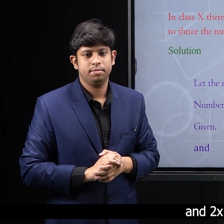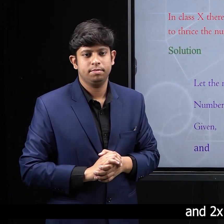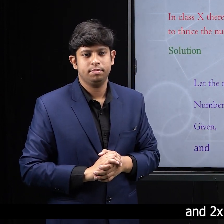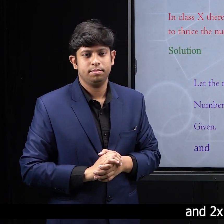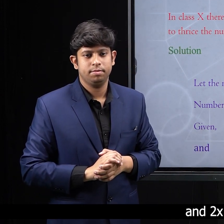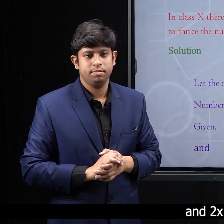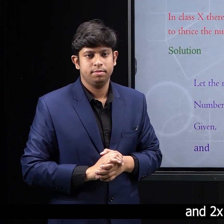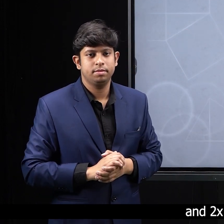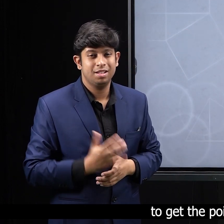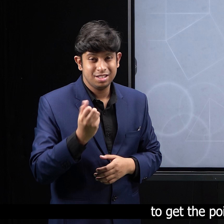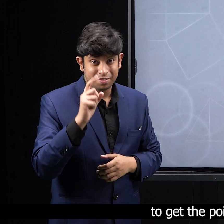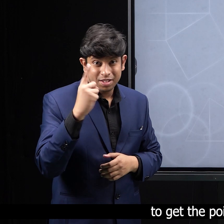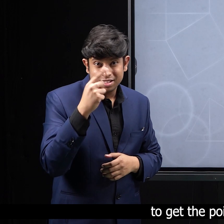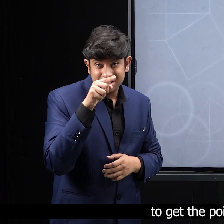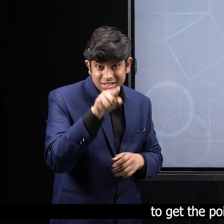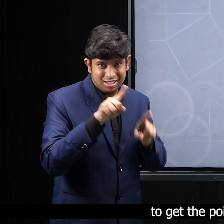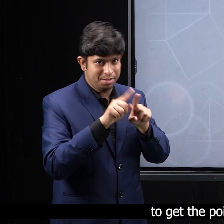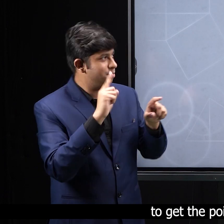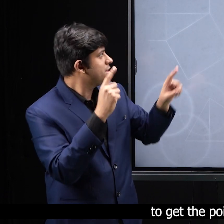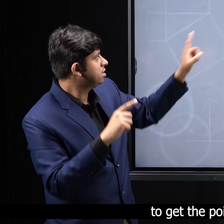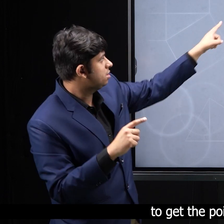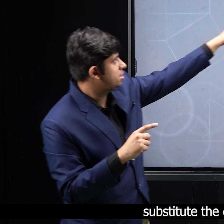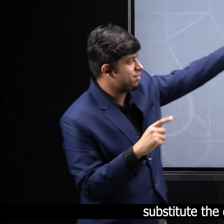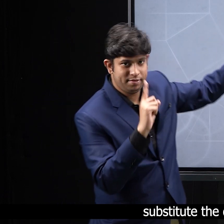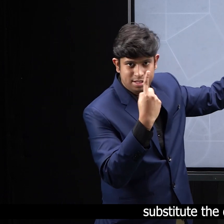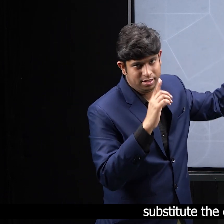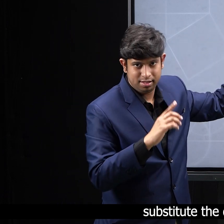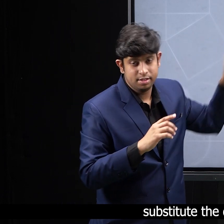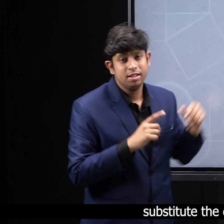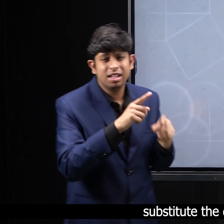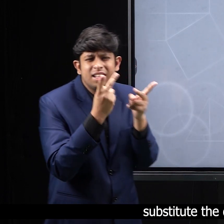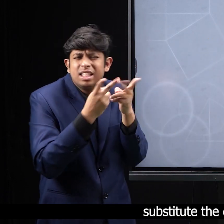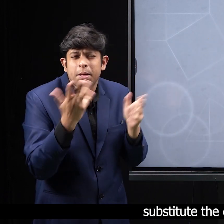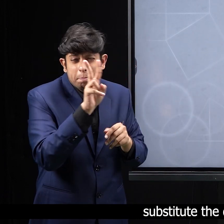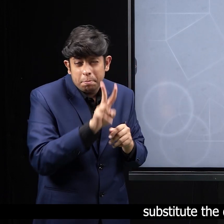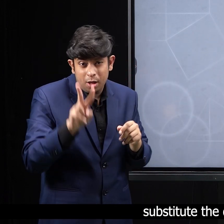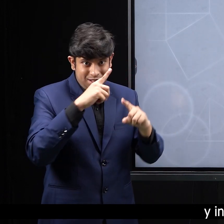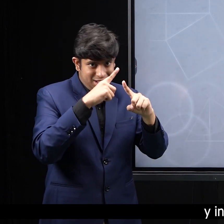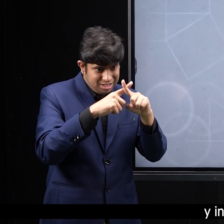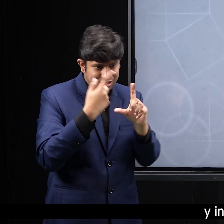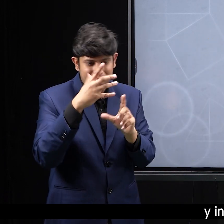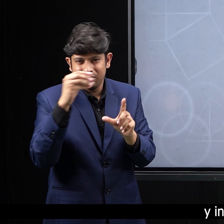equation 2. To get the points for the equation 1, substitute the different values of x and y in equation